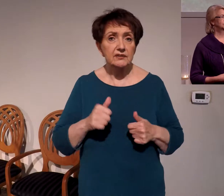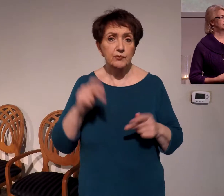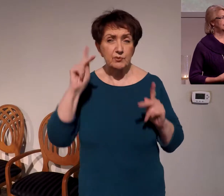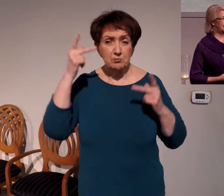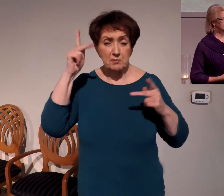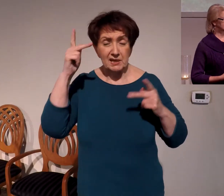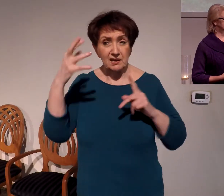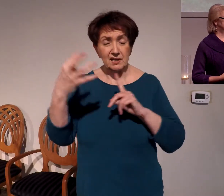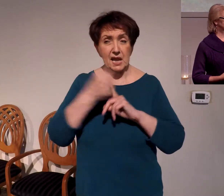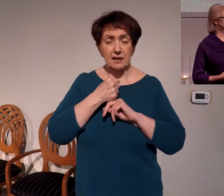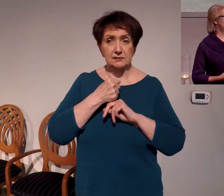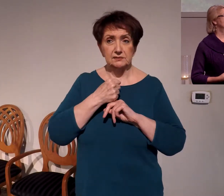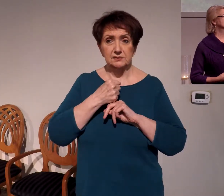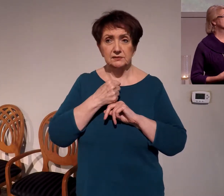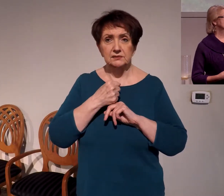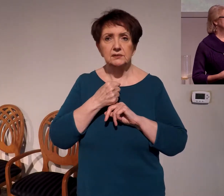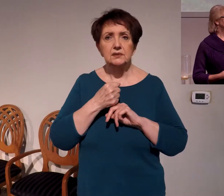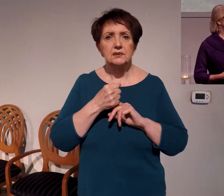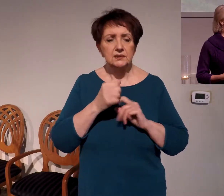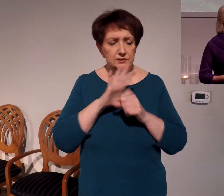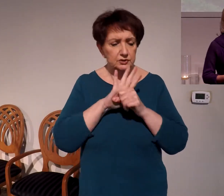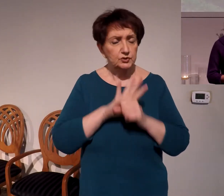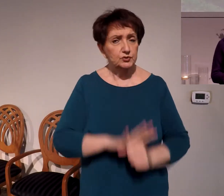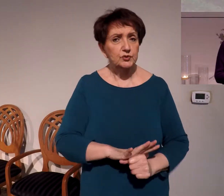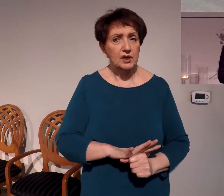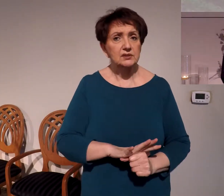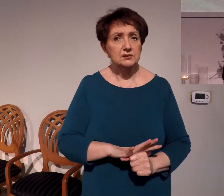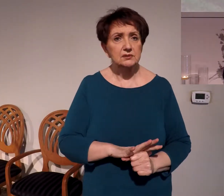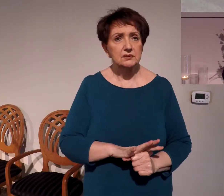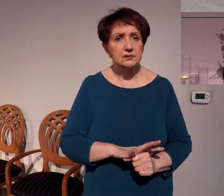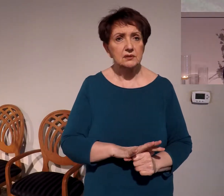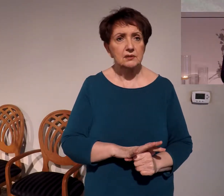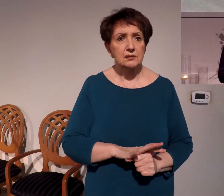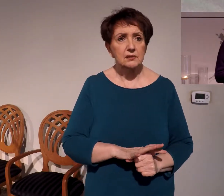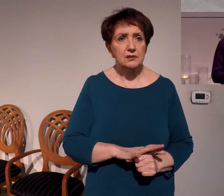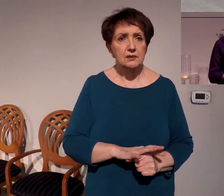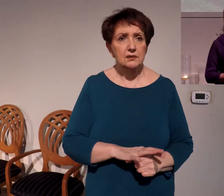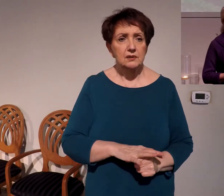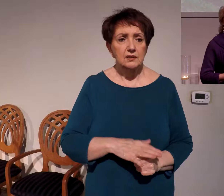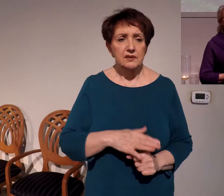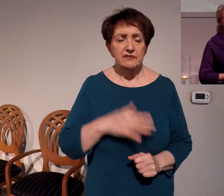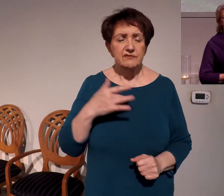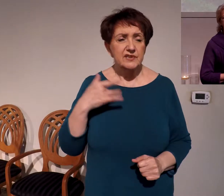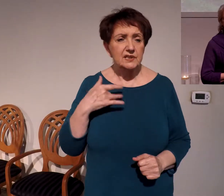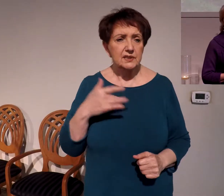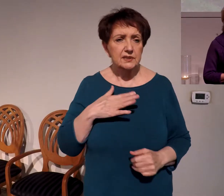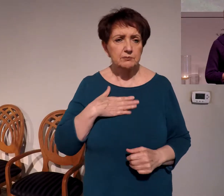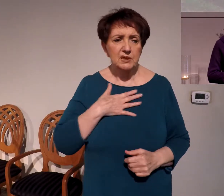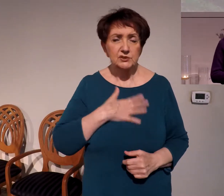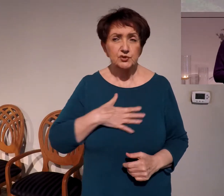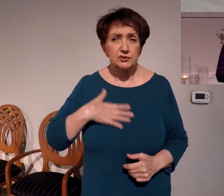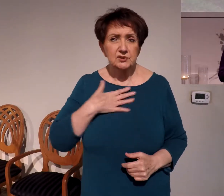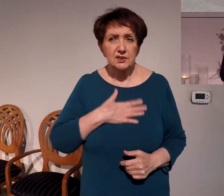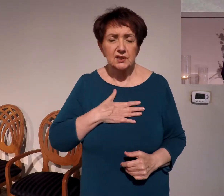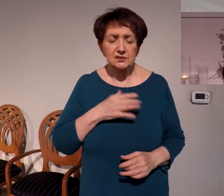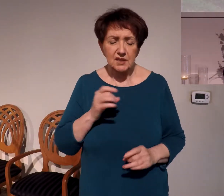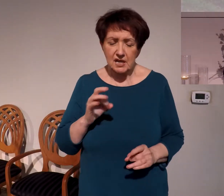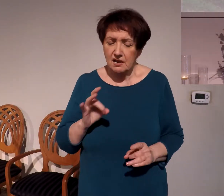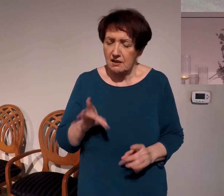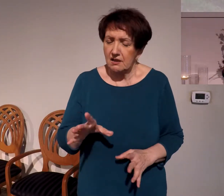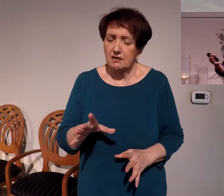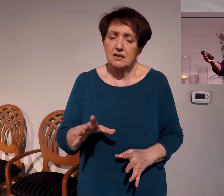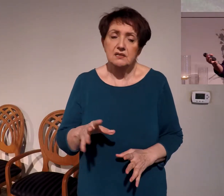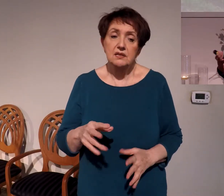lived with that stress, that pressure in my chest that I could hardly stand, I stand